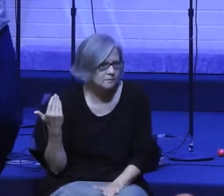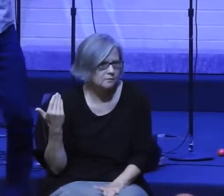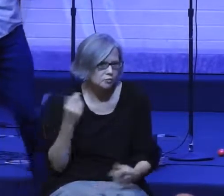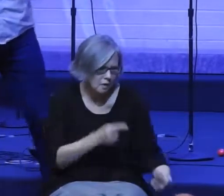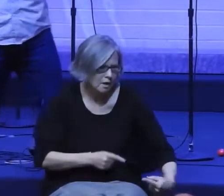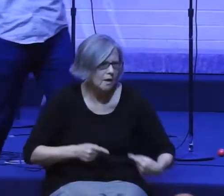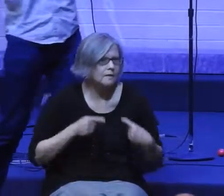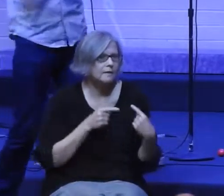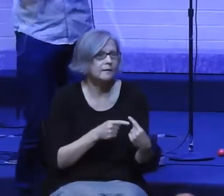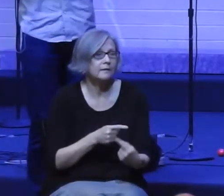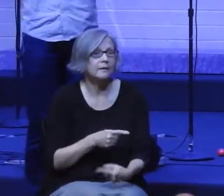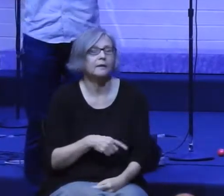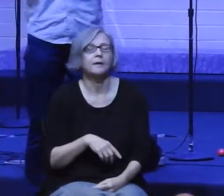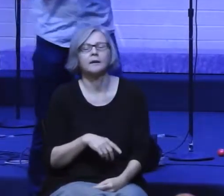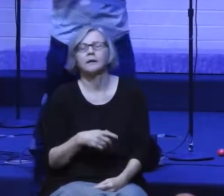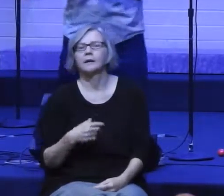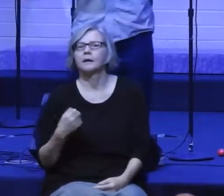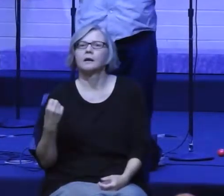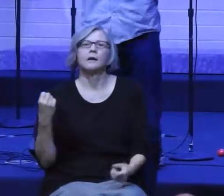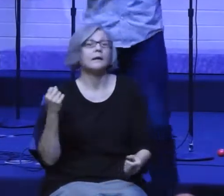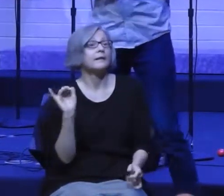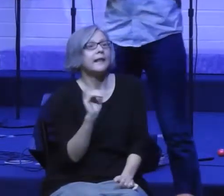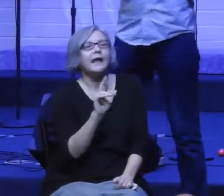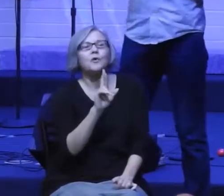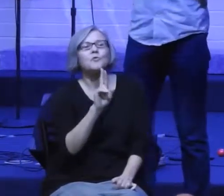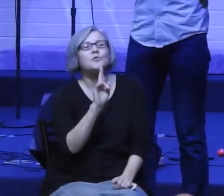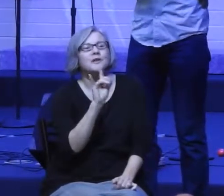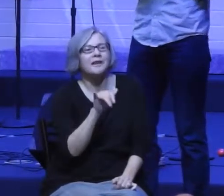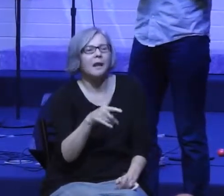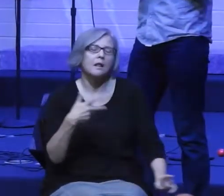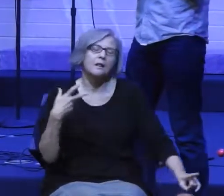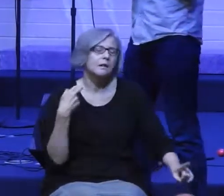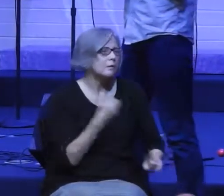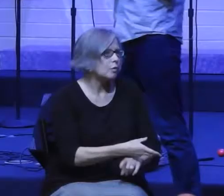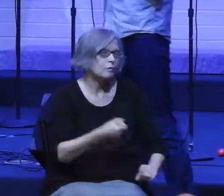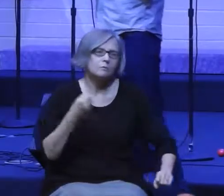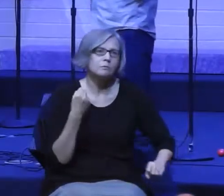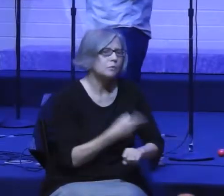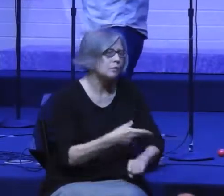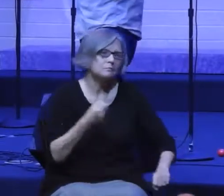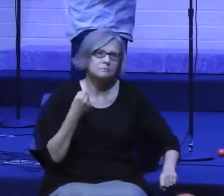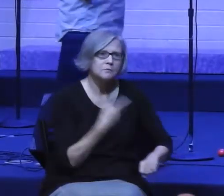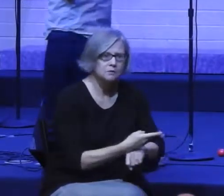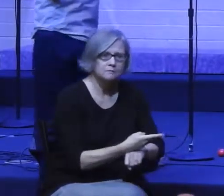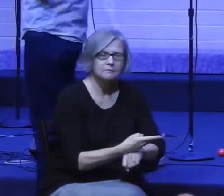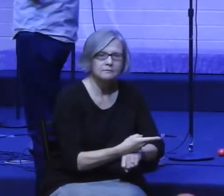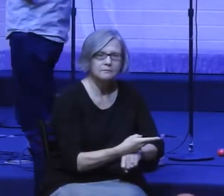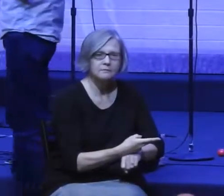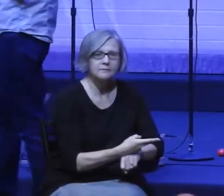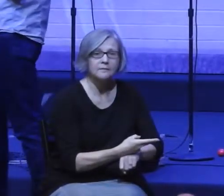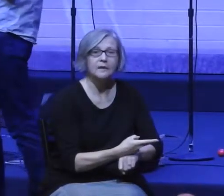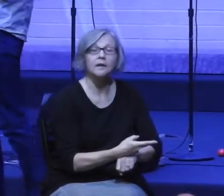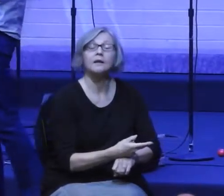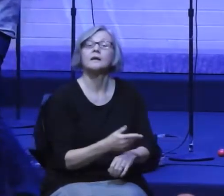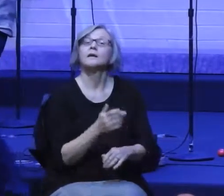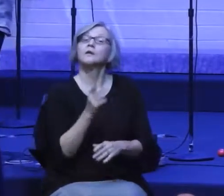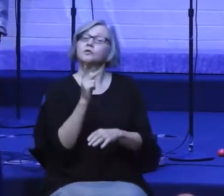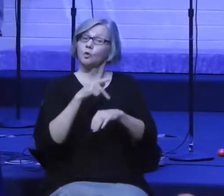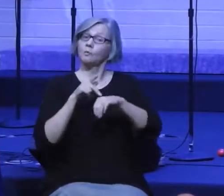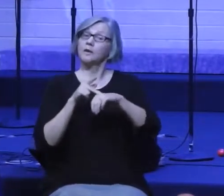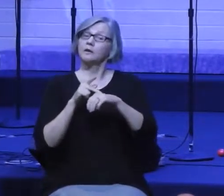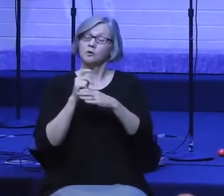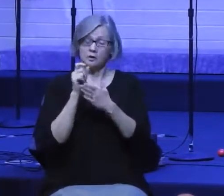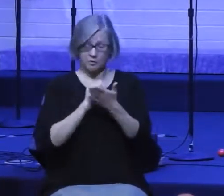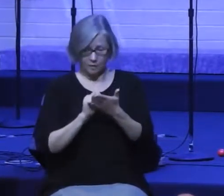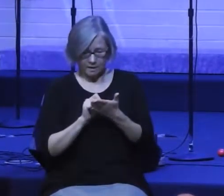because you're excited to do this. I mean, Nero was awesome. So, Peter knows church in the first century was